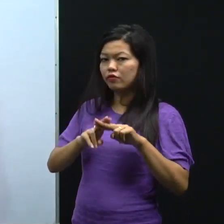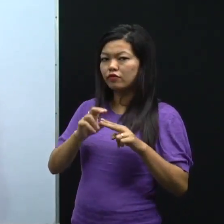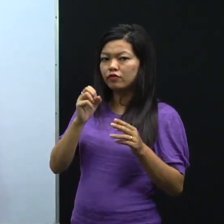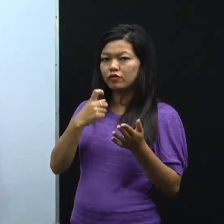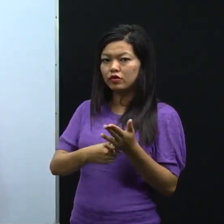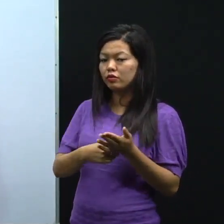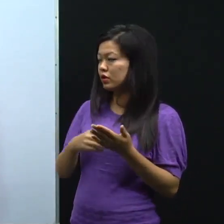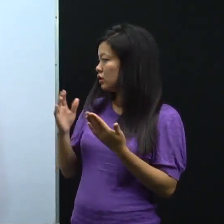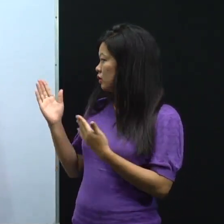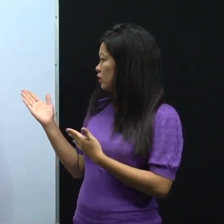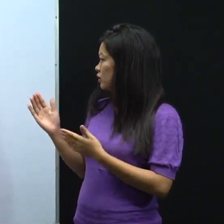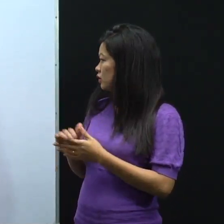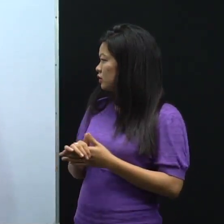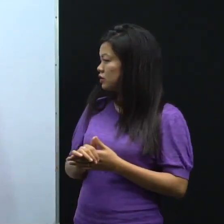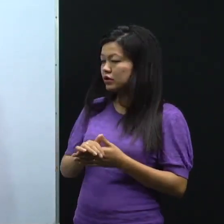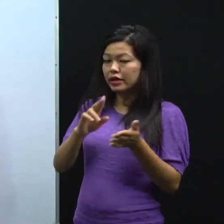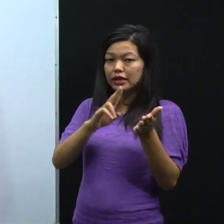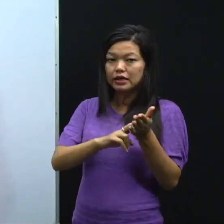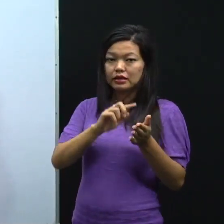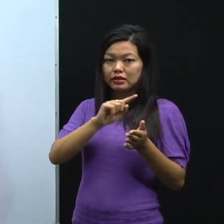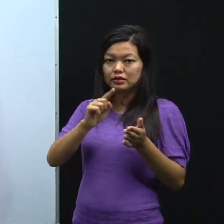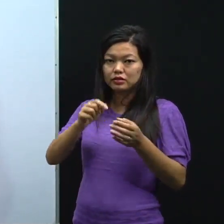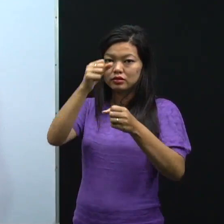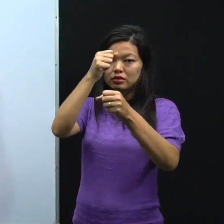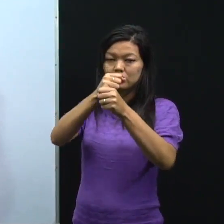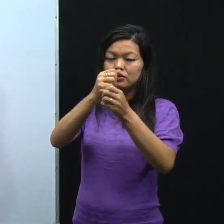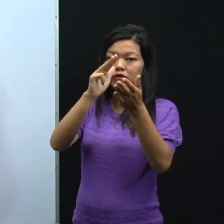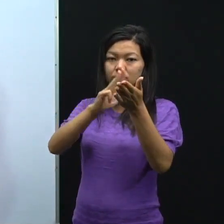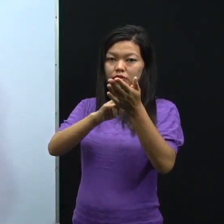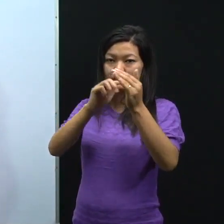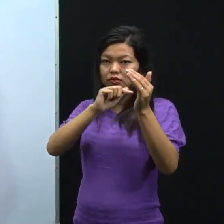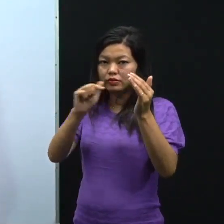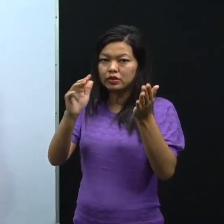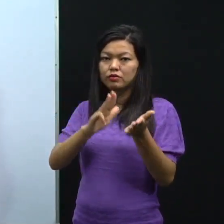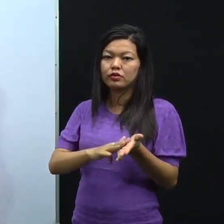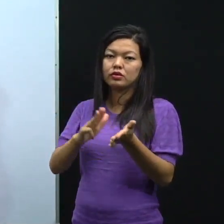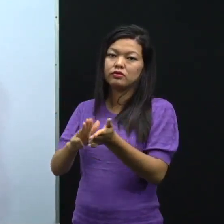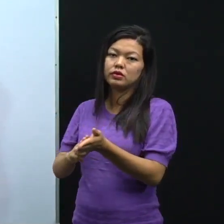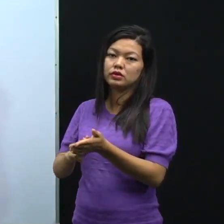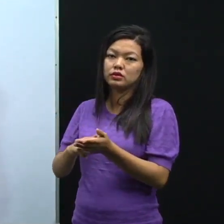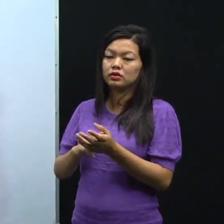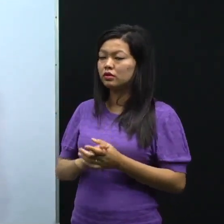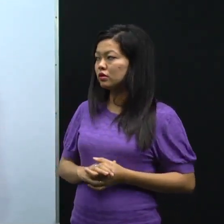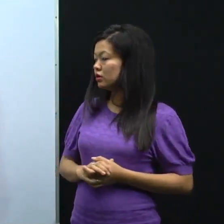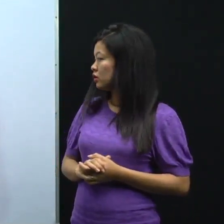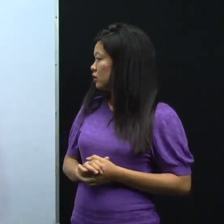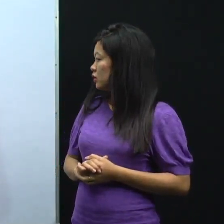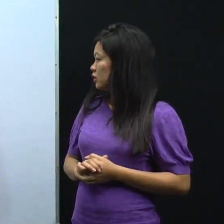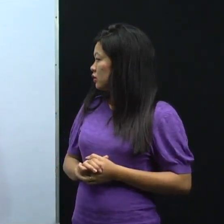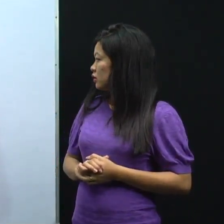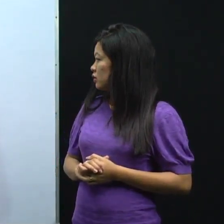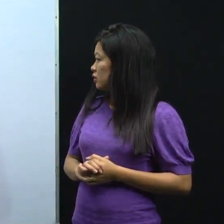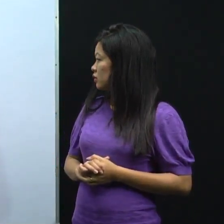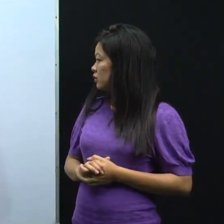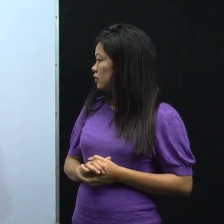The formula is given mass by molar mass. Clear? So now we have